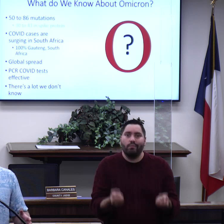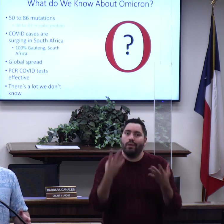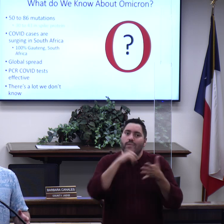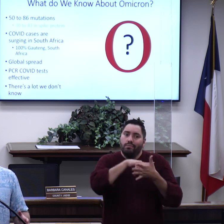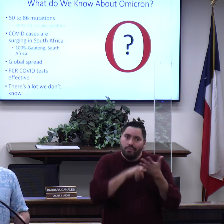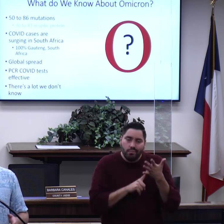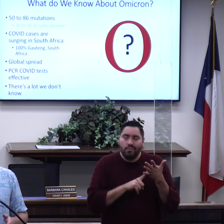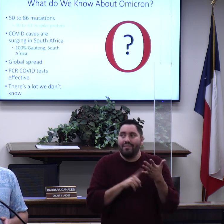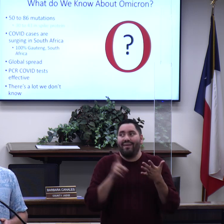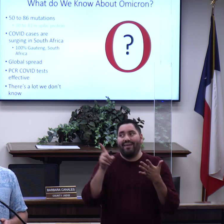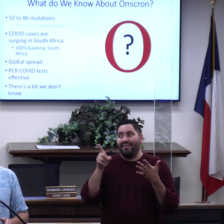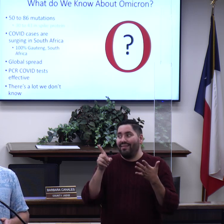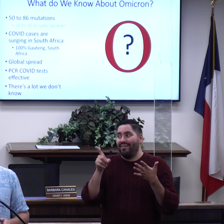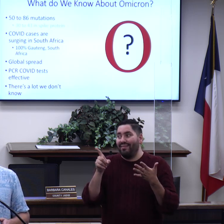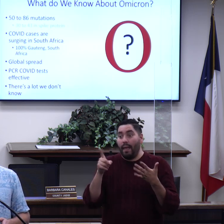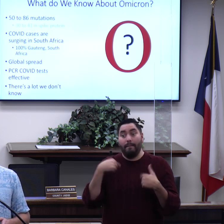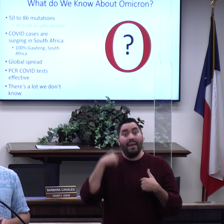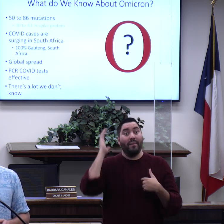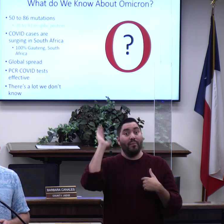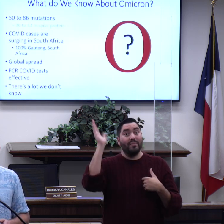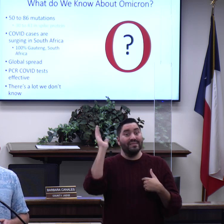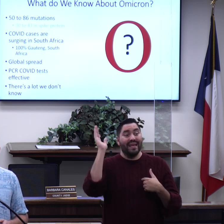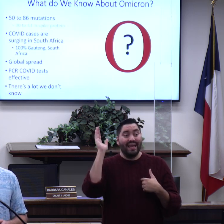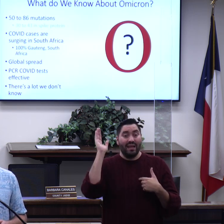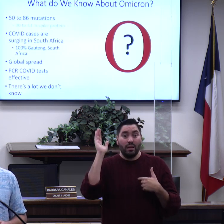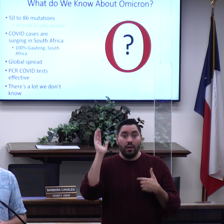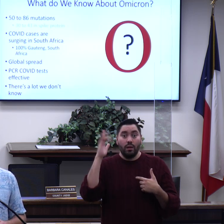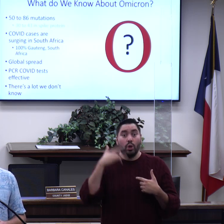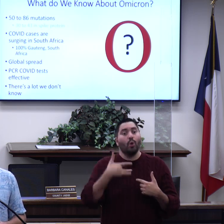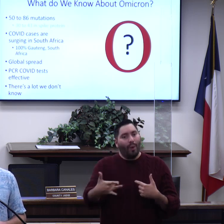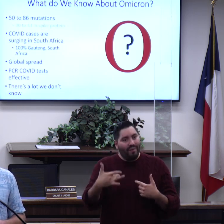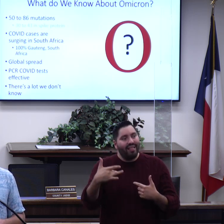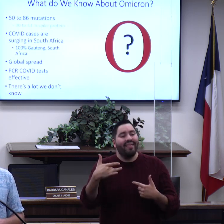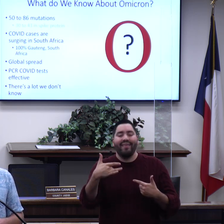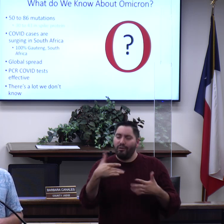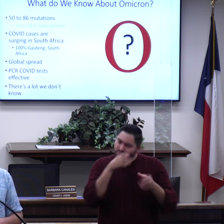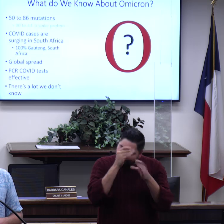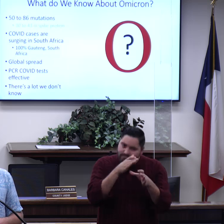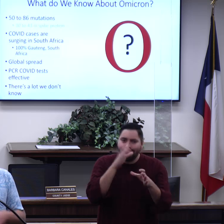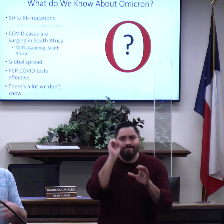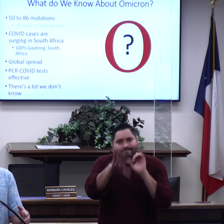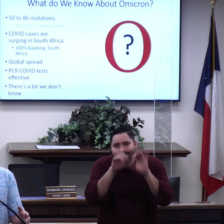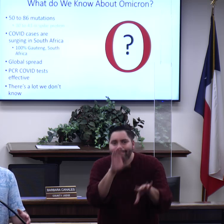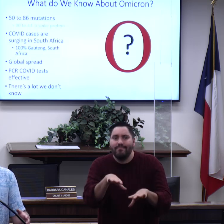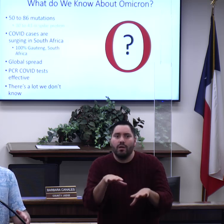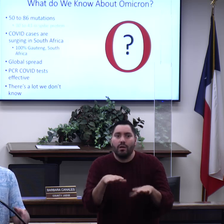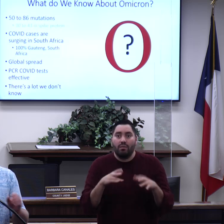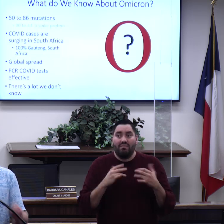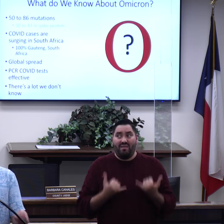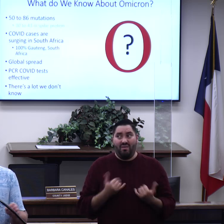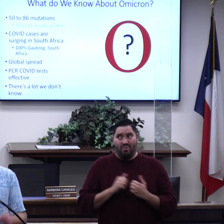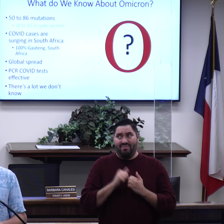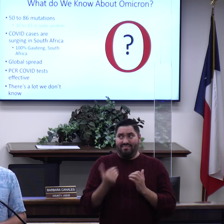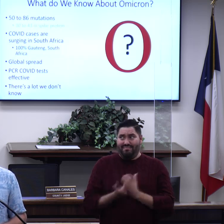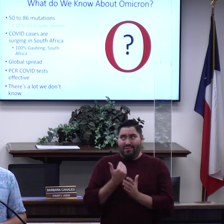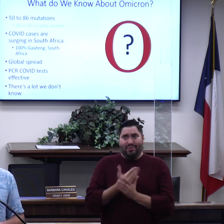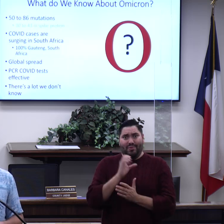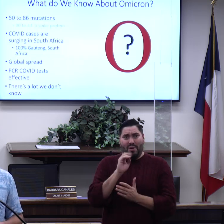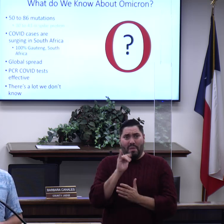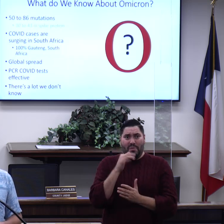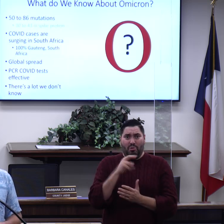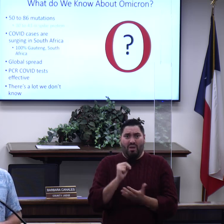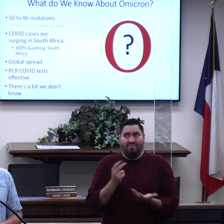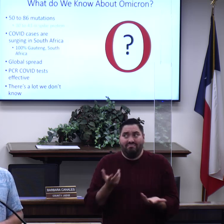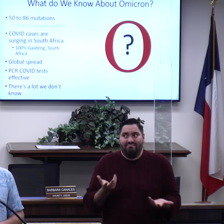least information I've ever given a presentation on since the beginning of the pandemic, because of how good we've gotten at identifying new variants